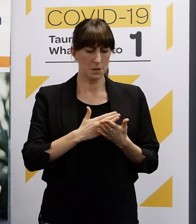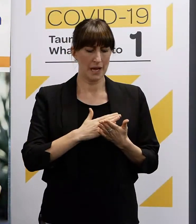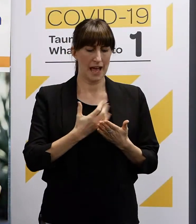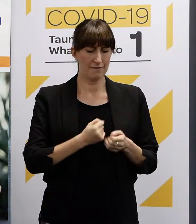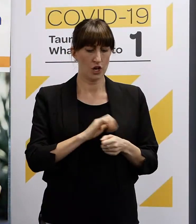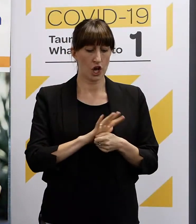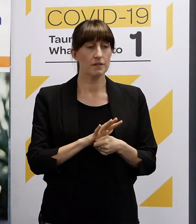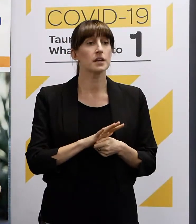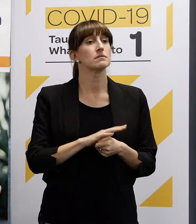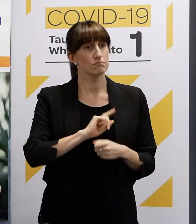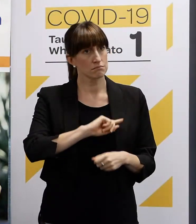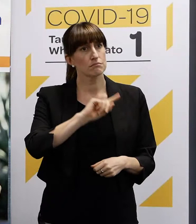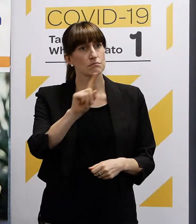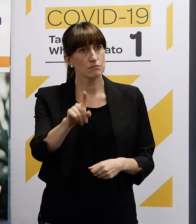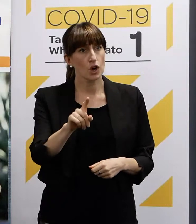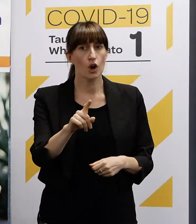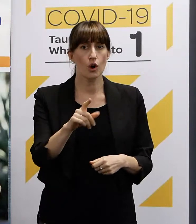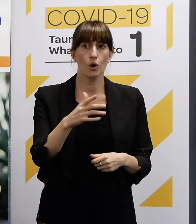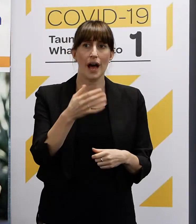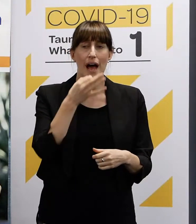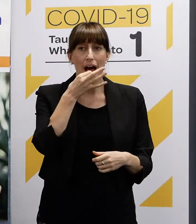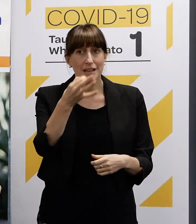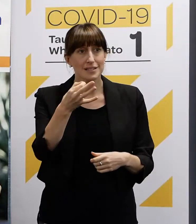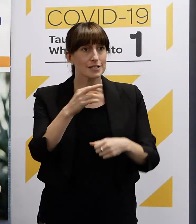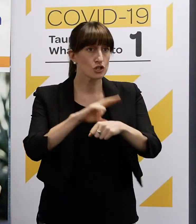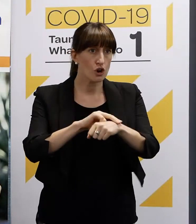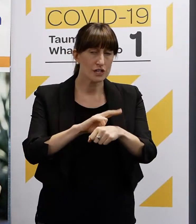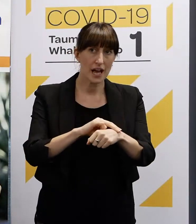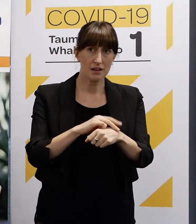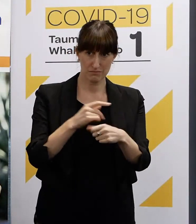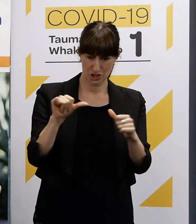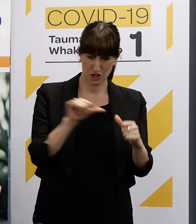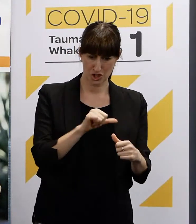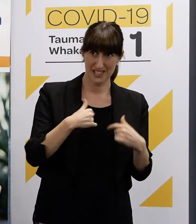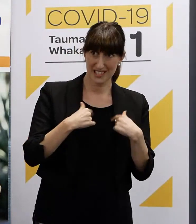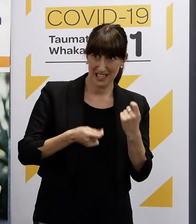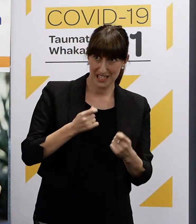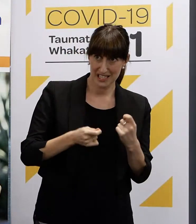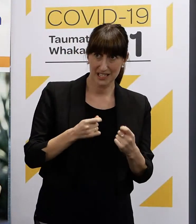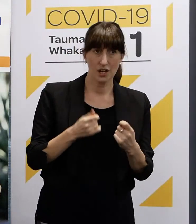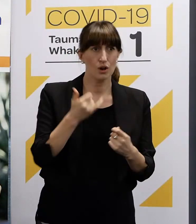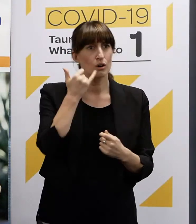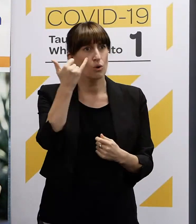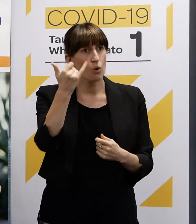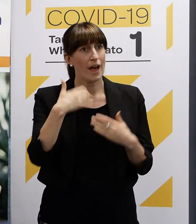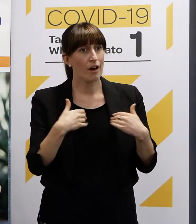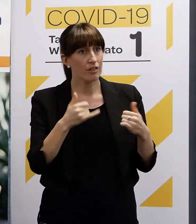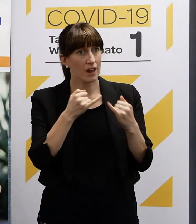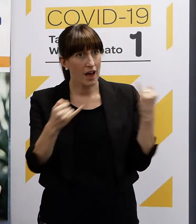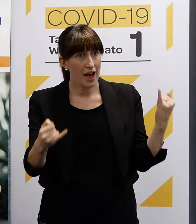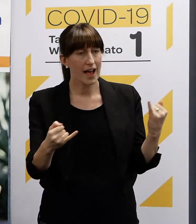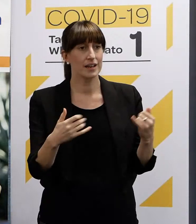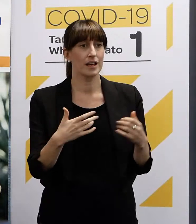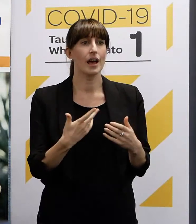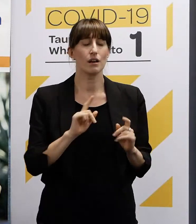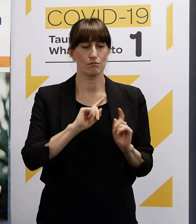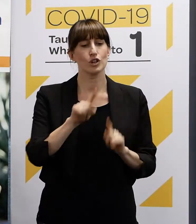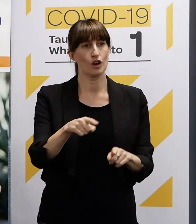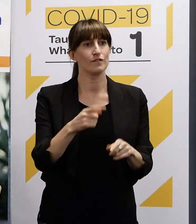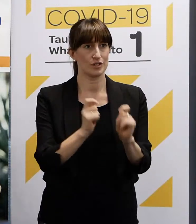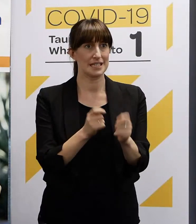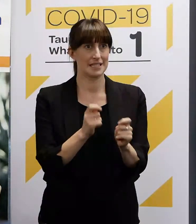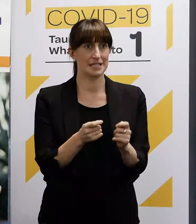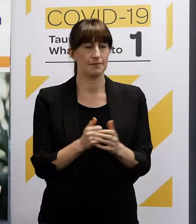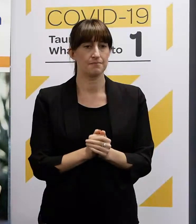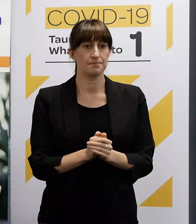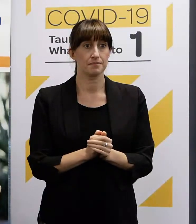test. And we have seen that many people have been doing that, which is good. However, I also want to go back to my comments to reassure people we have no evidence